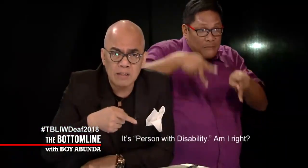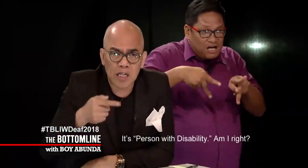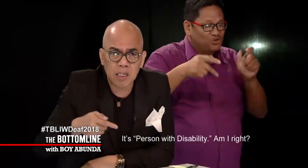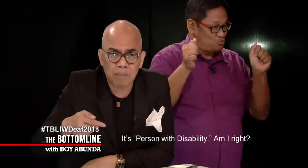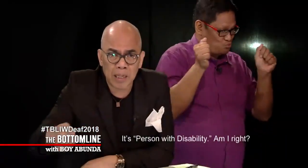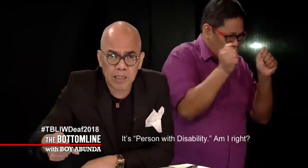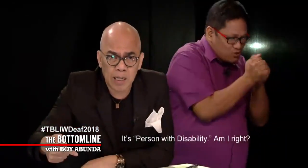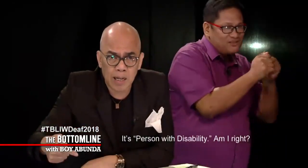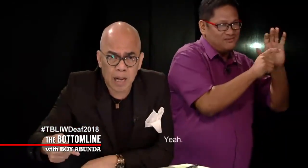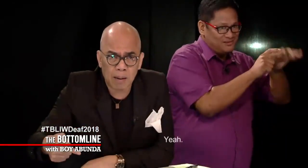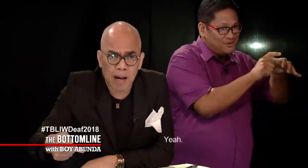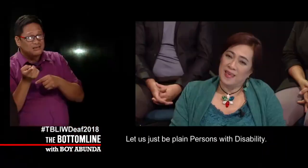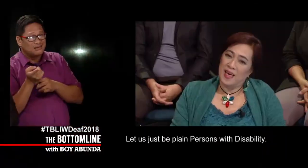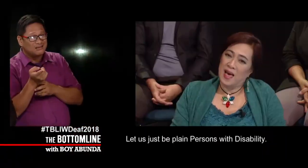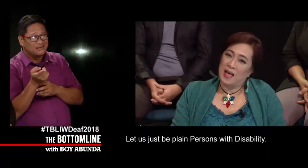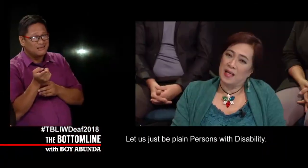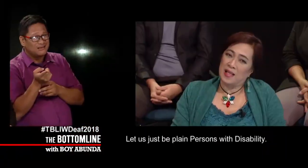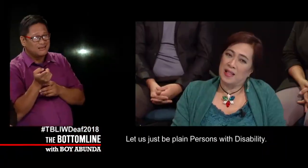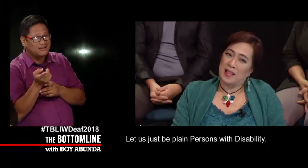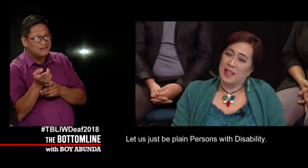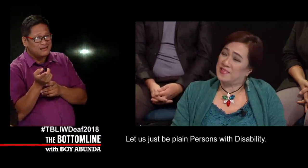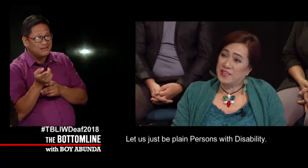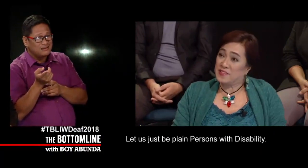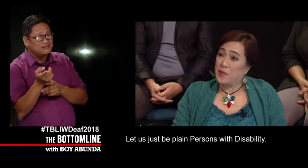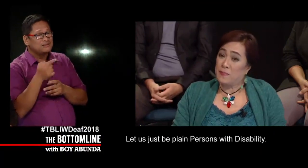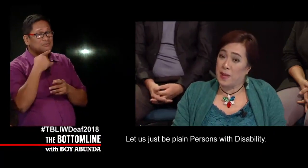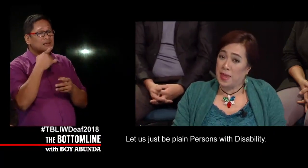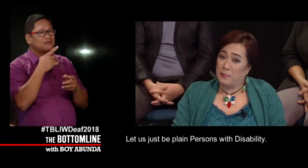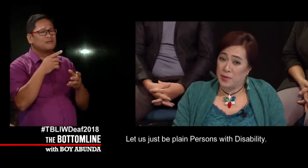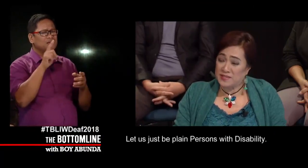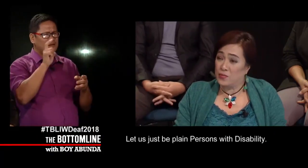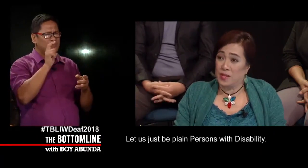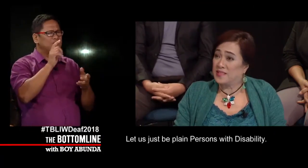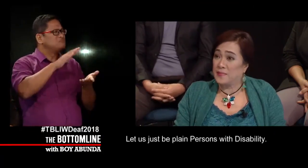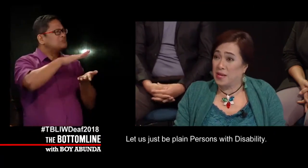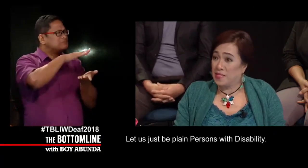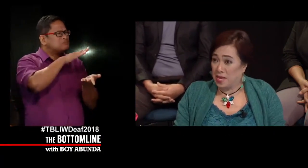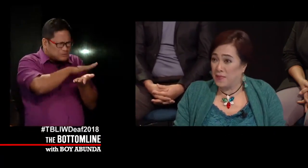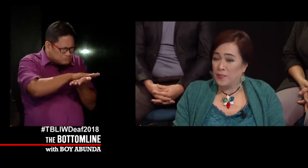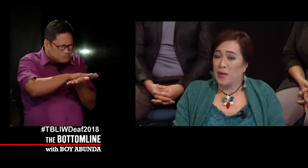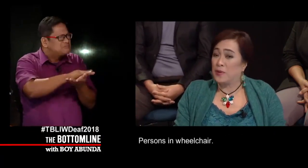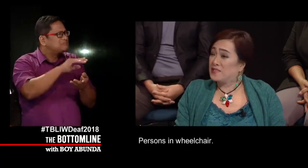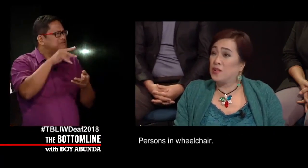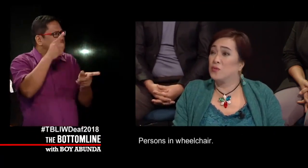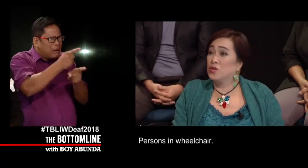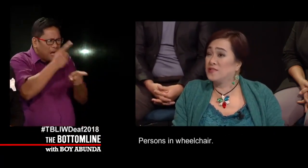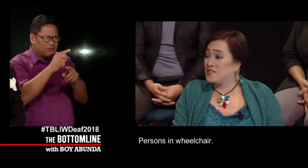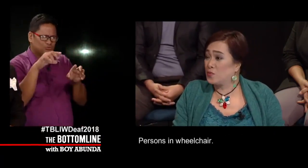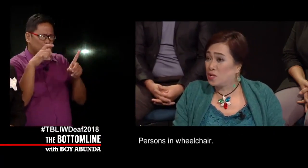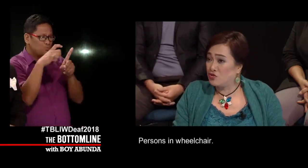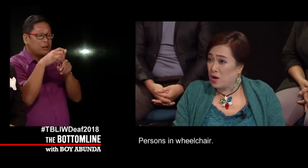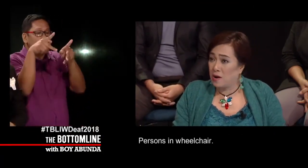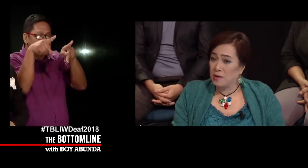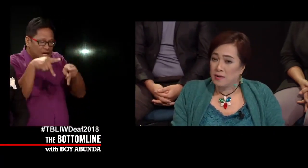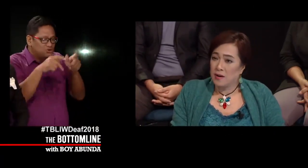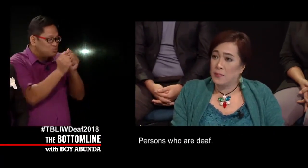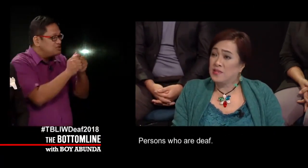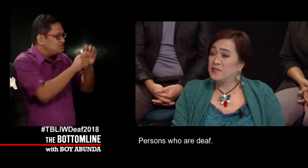with disability ang tama. Let's just be plain, person with disability, person who uses